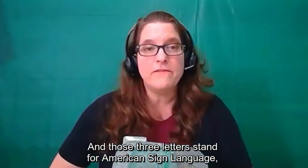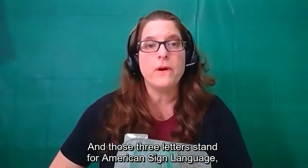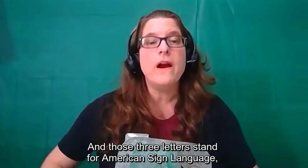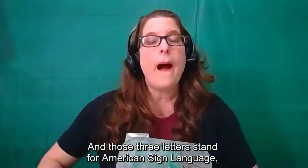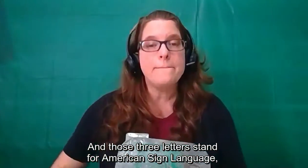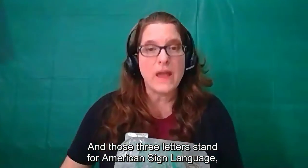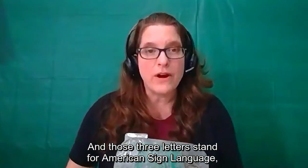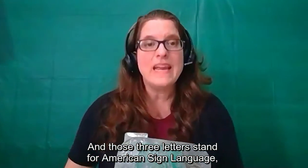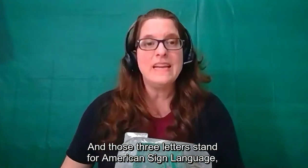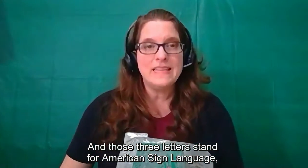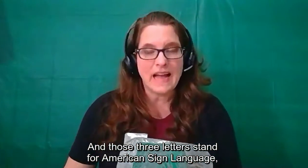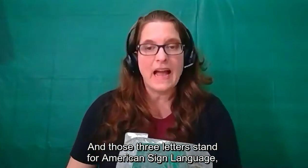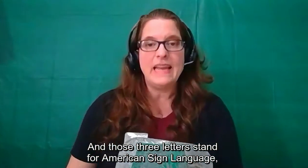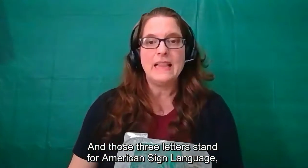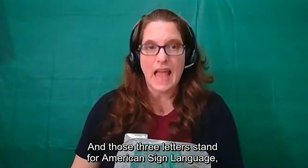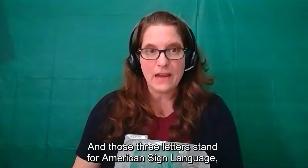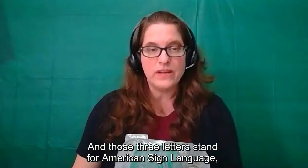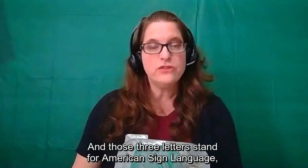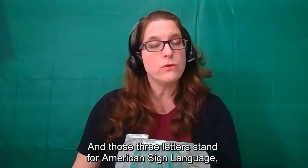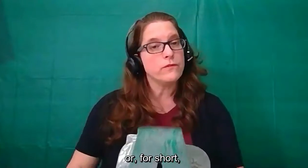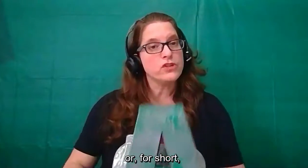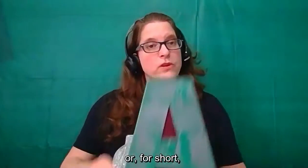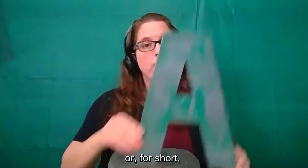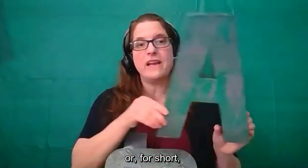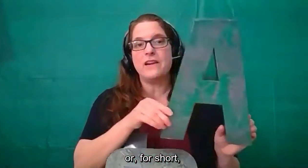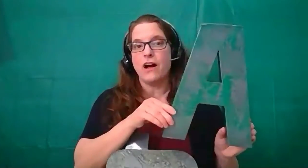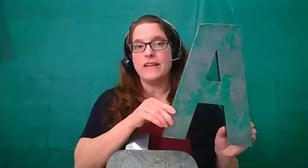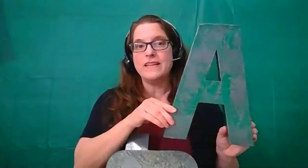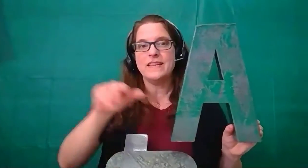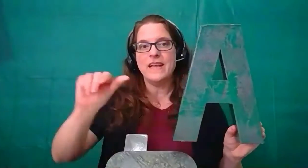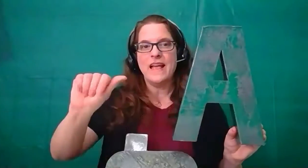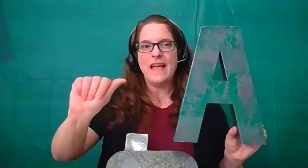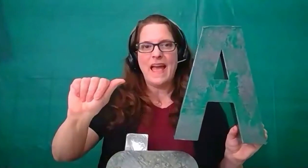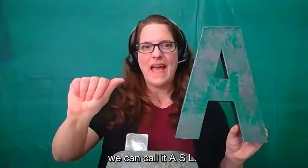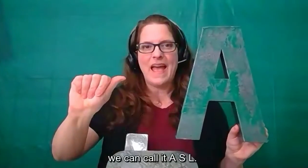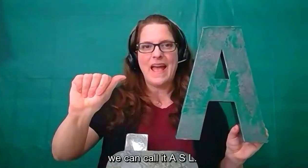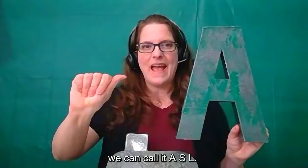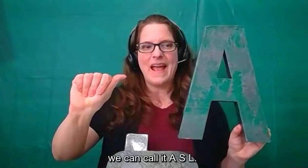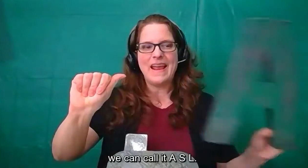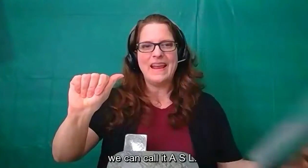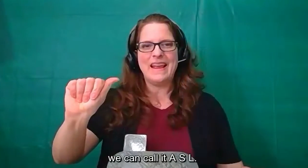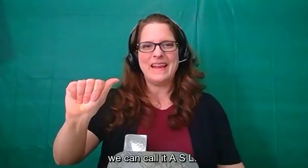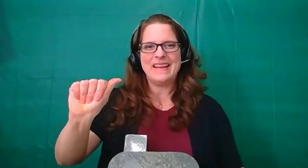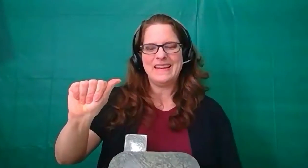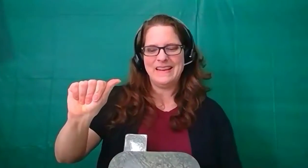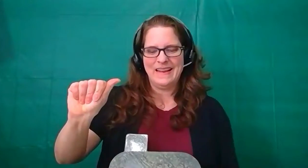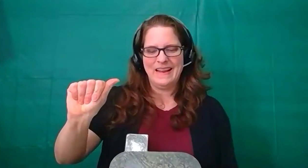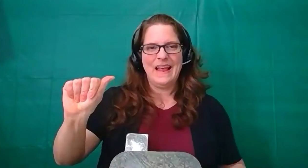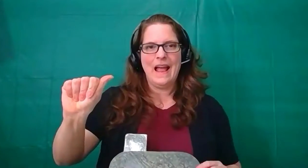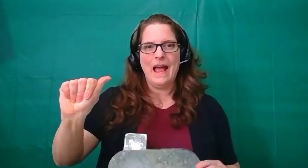for American Sign Language, or for short, we can call it A,